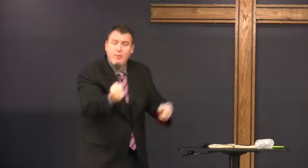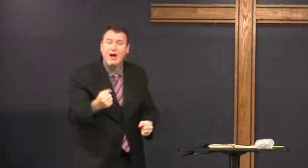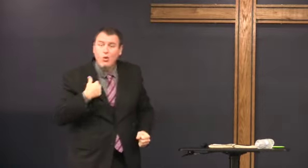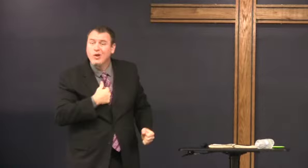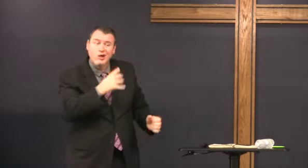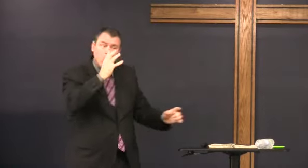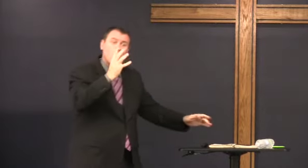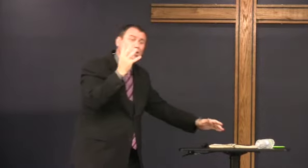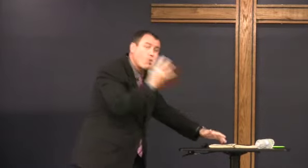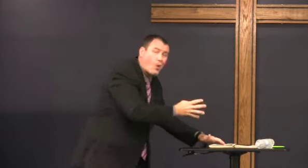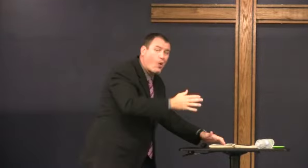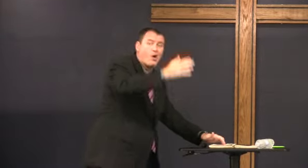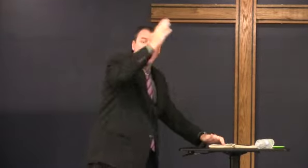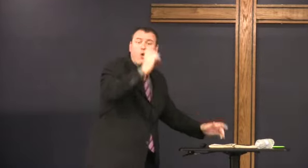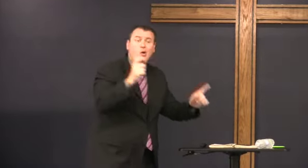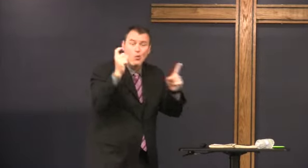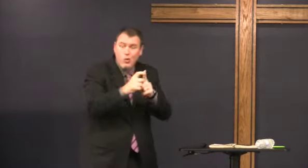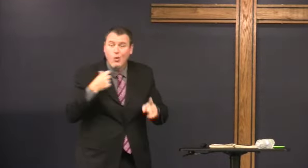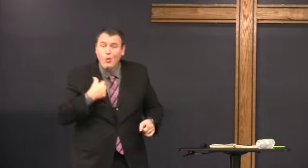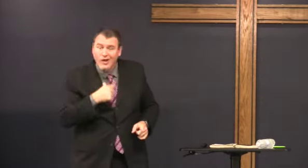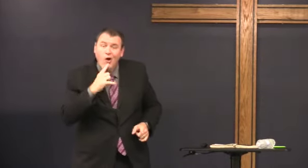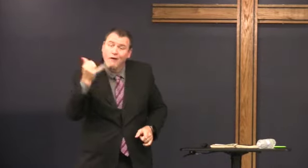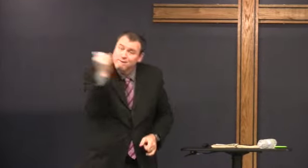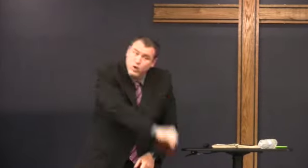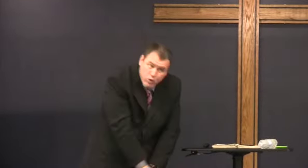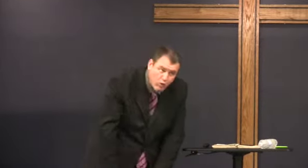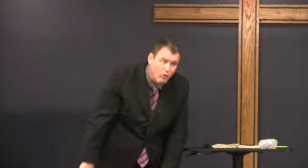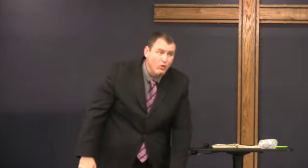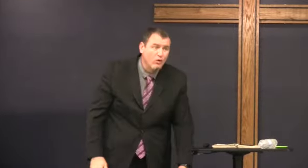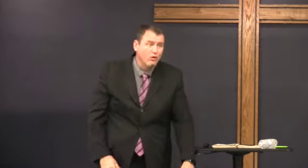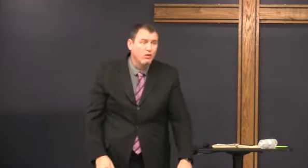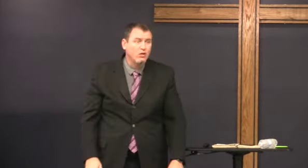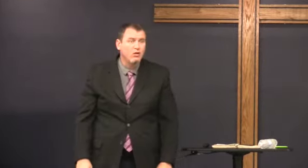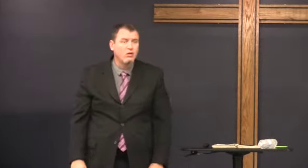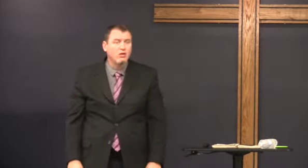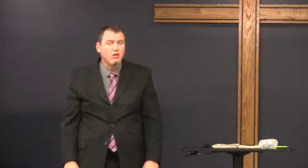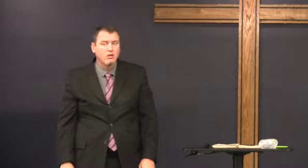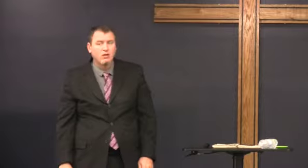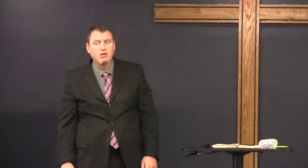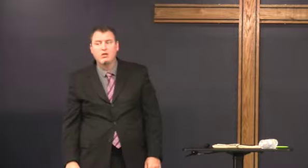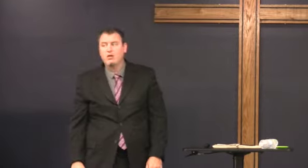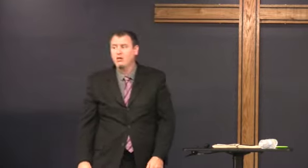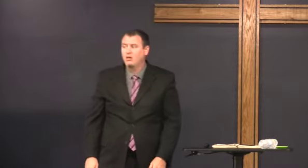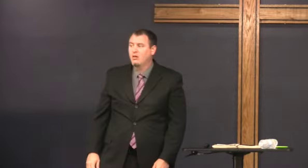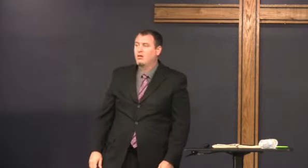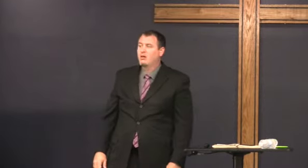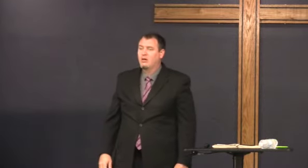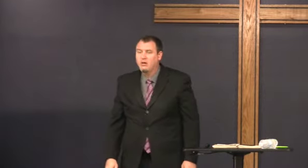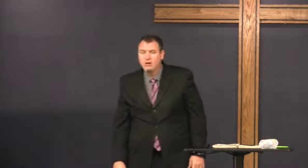of God, we ignore his power, we ignore his word, we're fools.